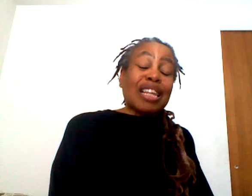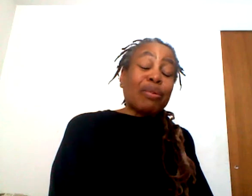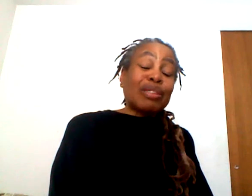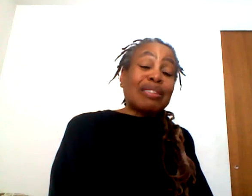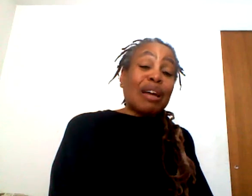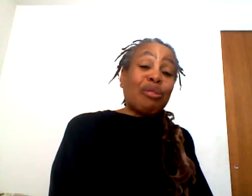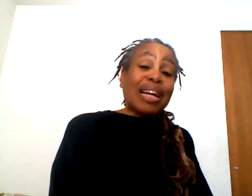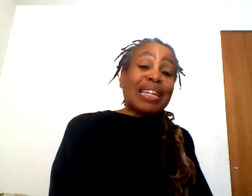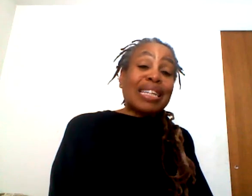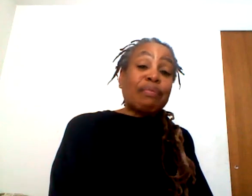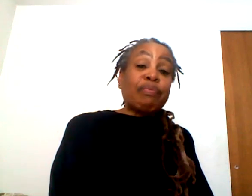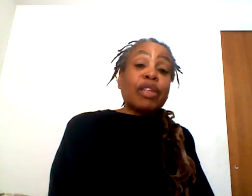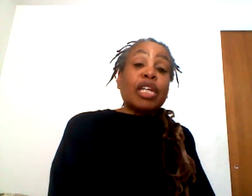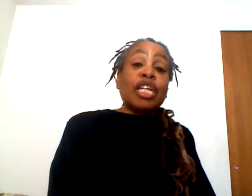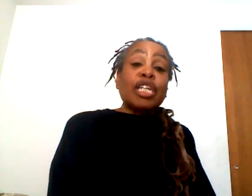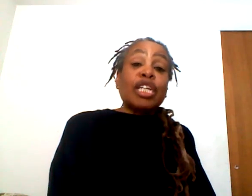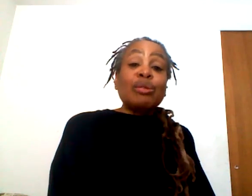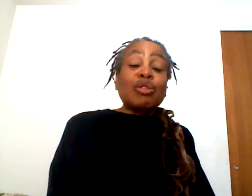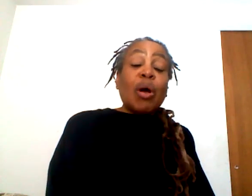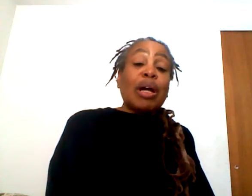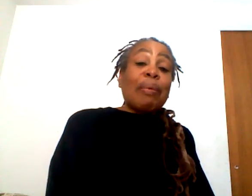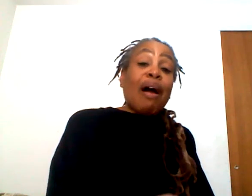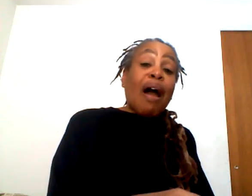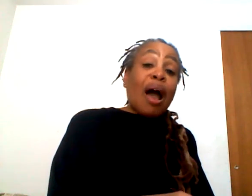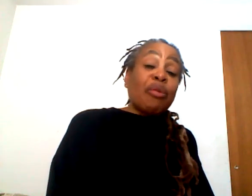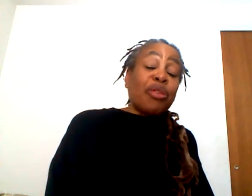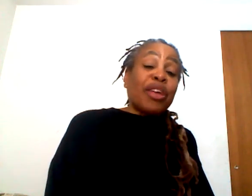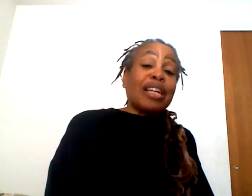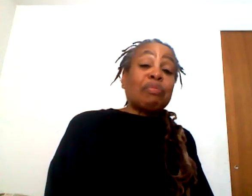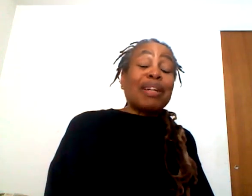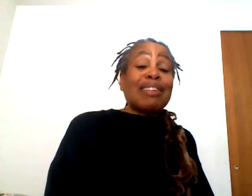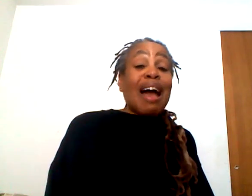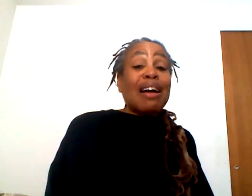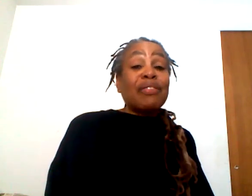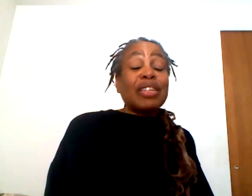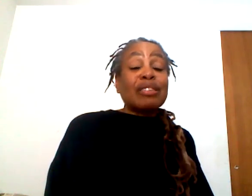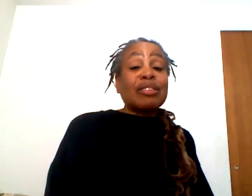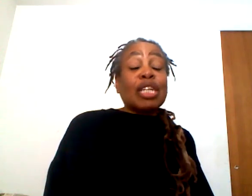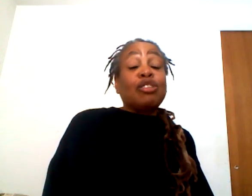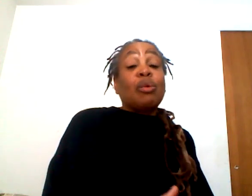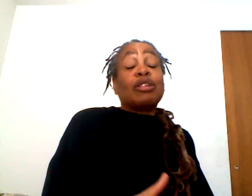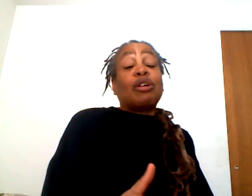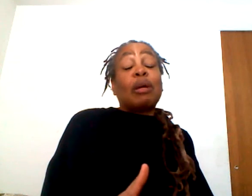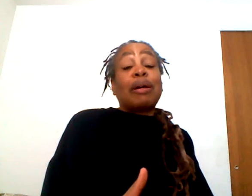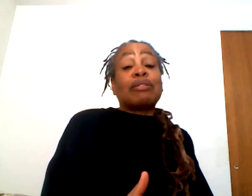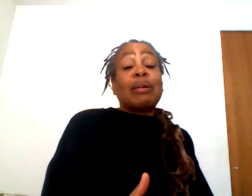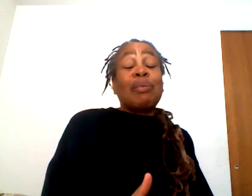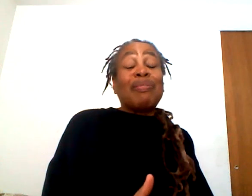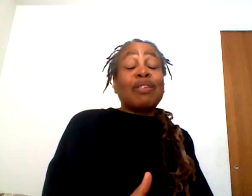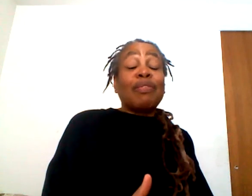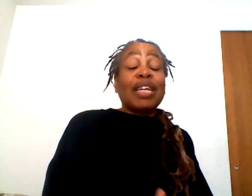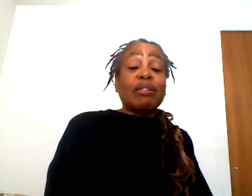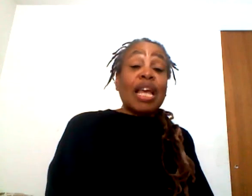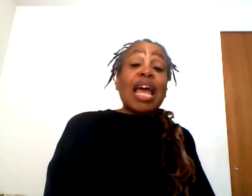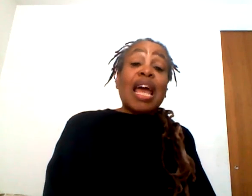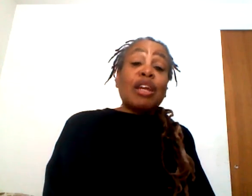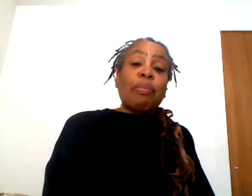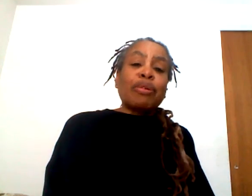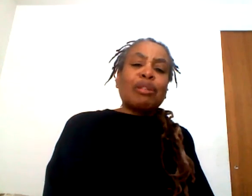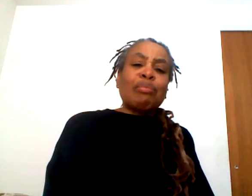person directly, you talk about other things, but it's obvious that you want to talk about something else. And the person might